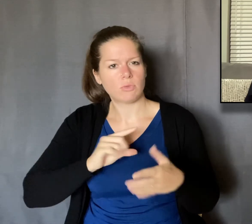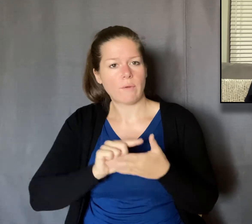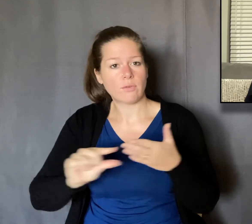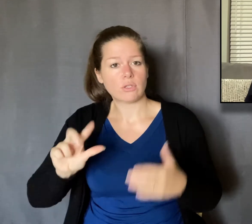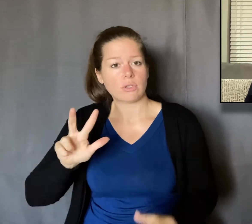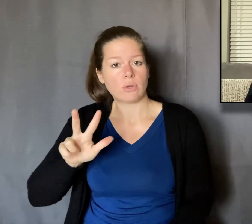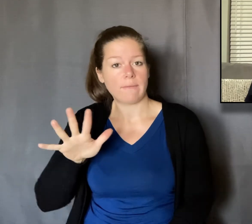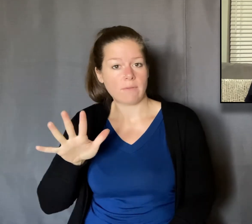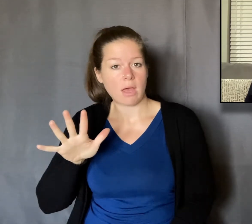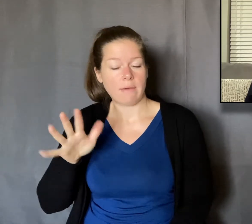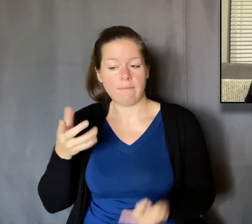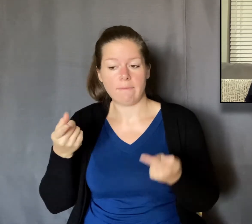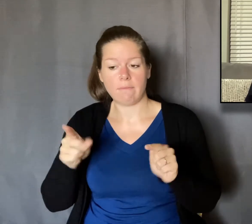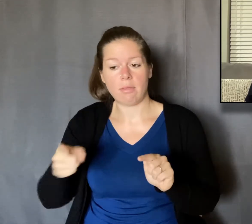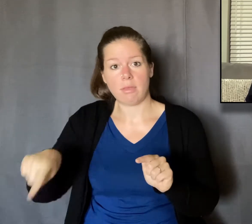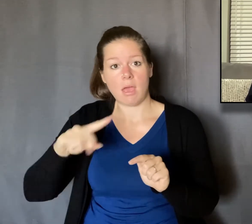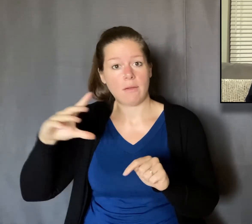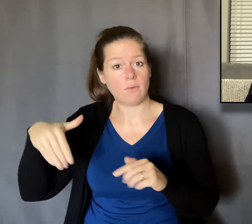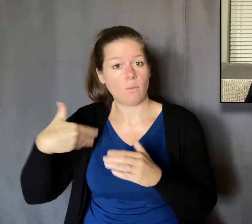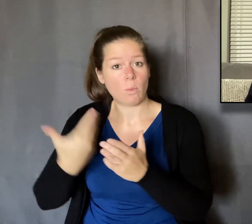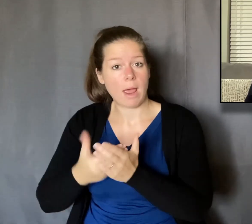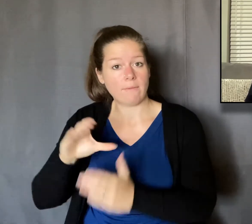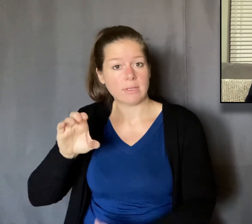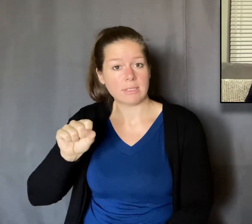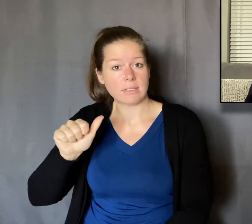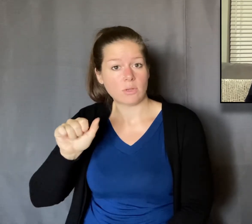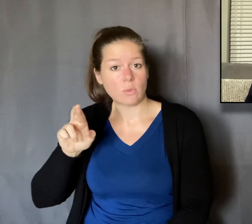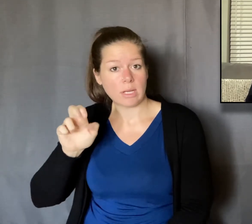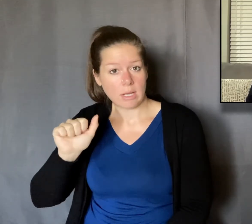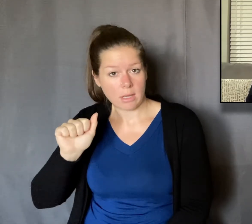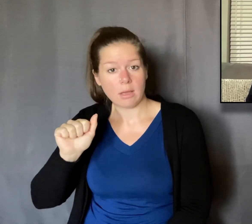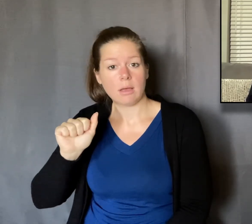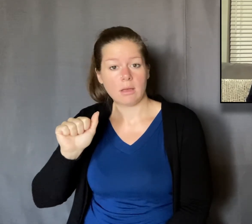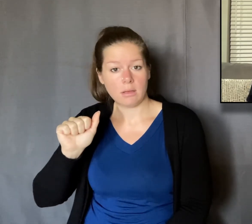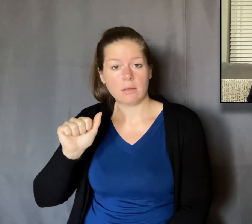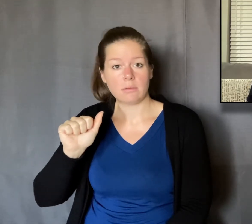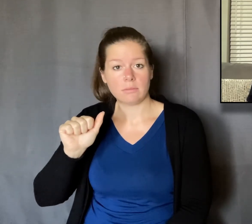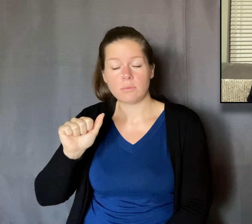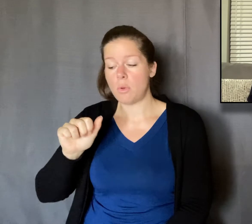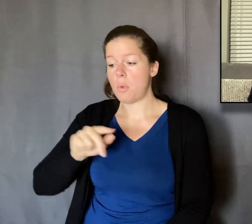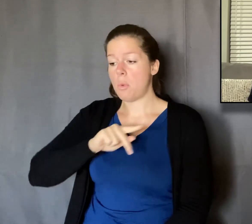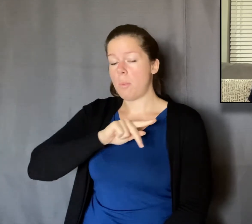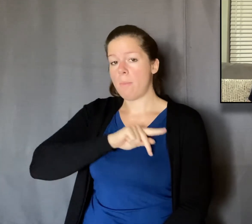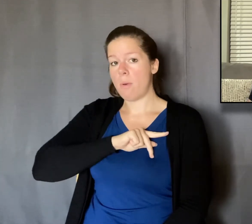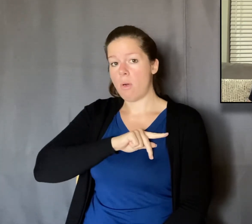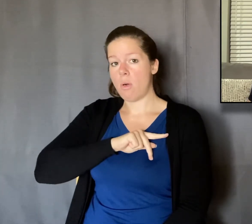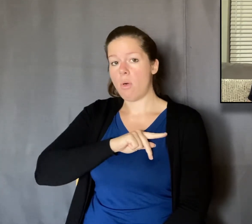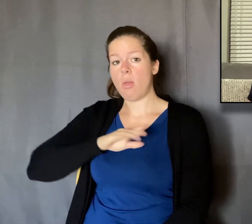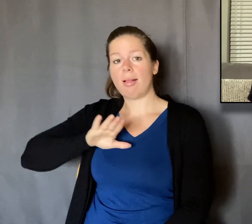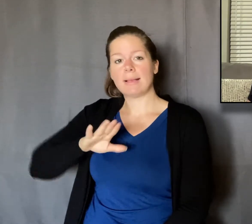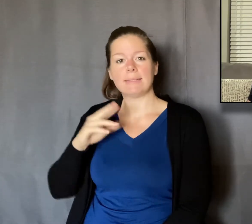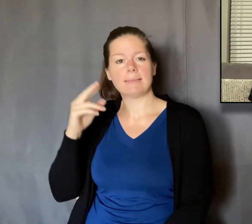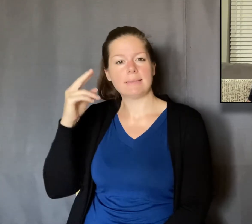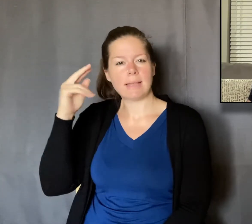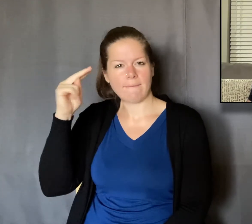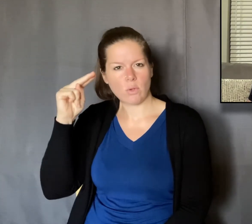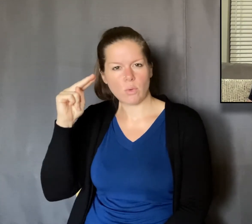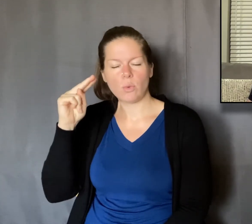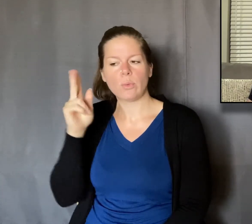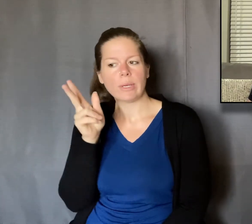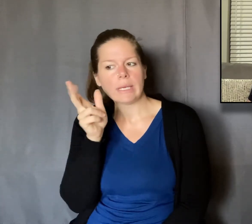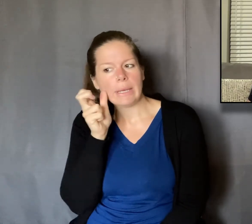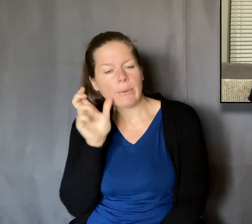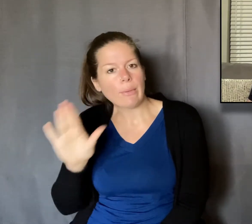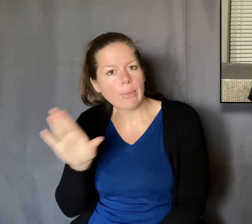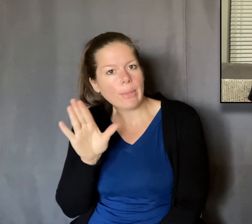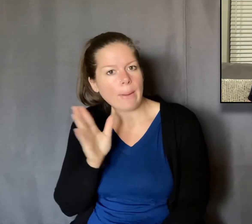They've come to Caesarea. They delivered the letter to the governor. It's actually Paul's nephew who had heard about plans that the high